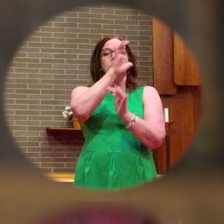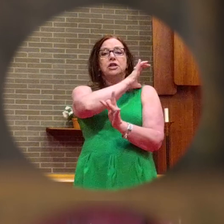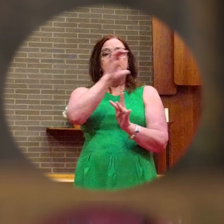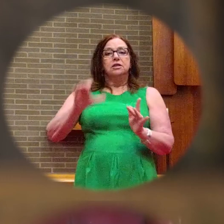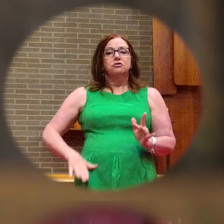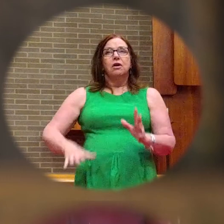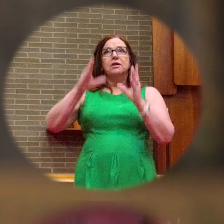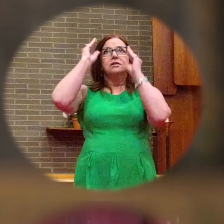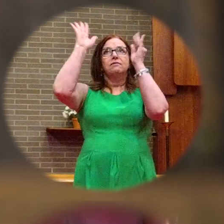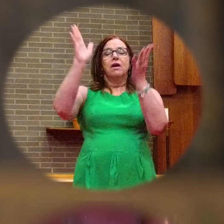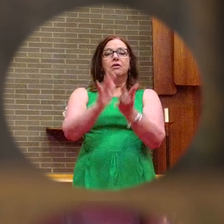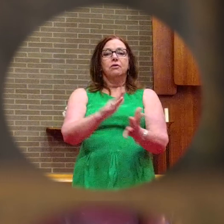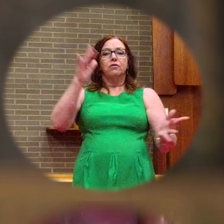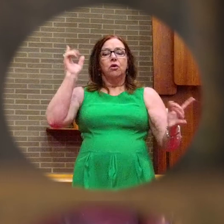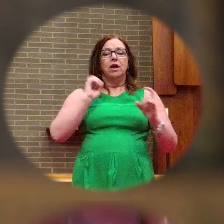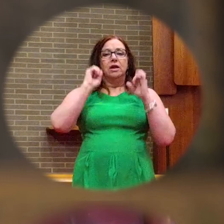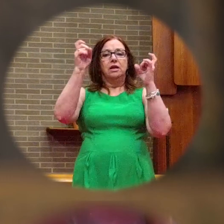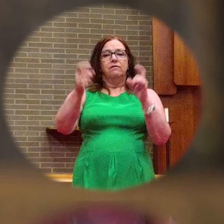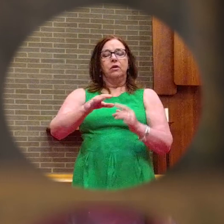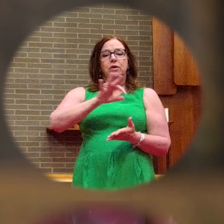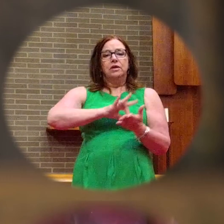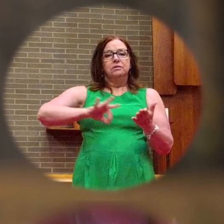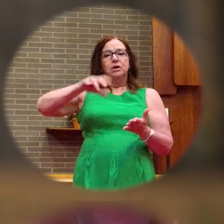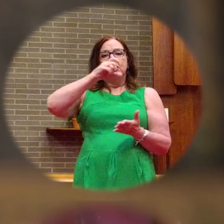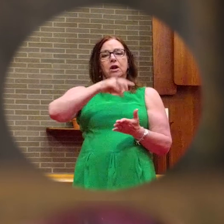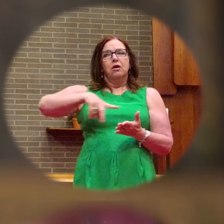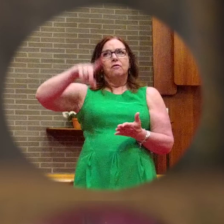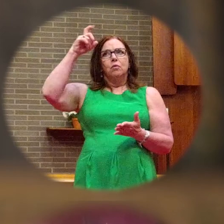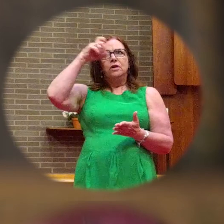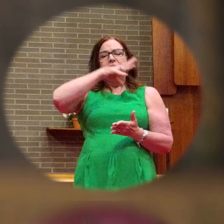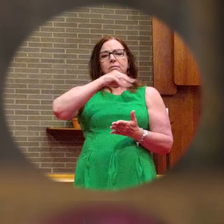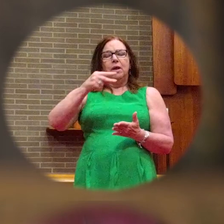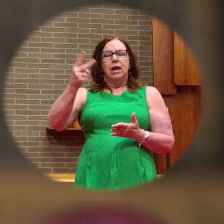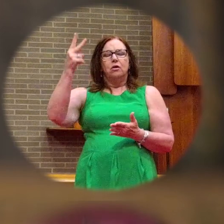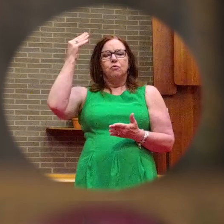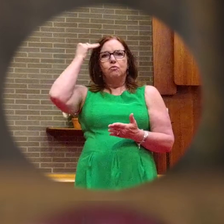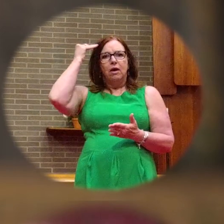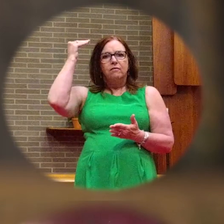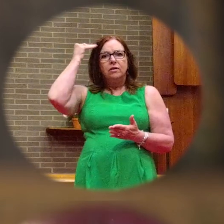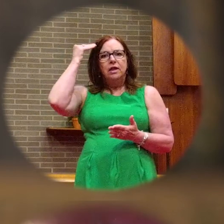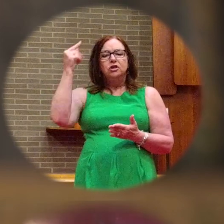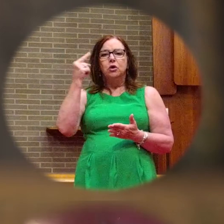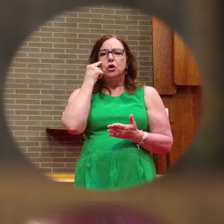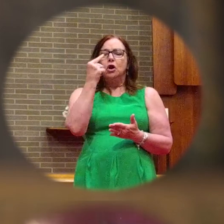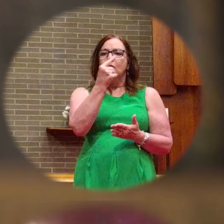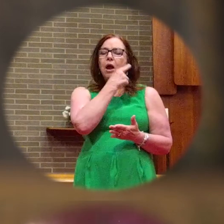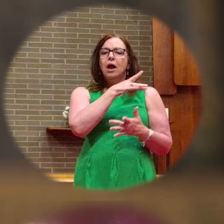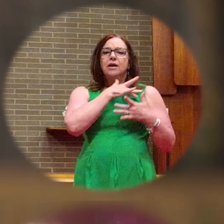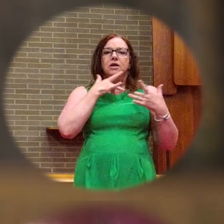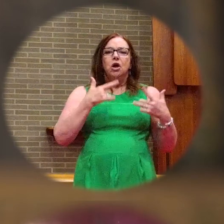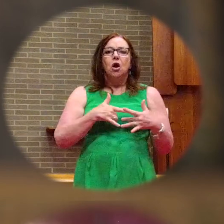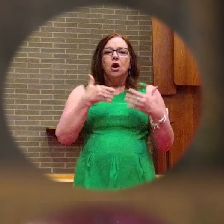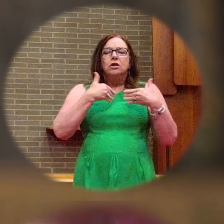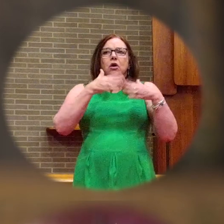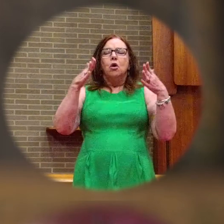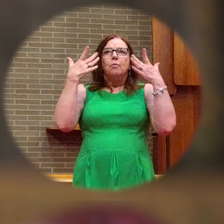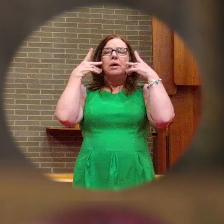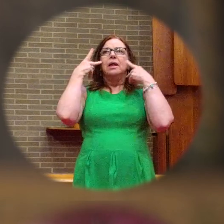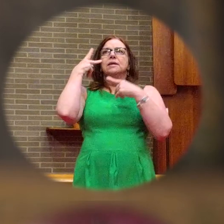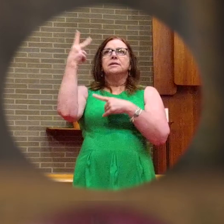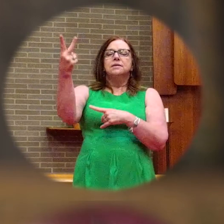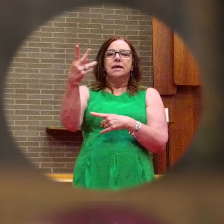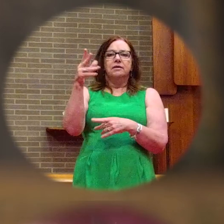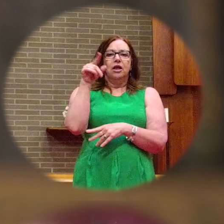may give you a spirit of wisdom and of revelation in the knowledge of him, having the eyes of your hearts enlightened, that you may